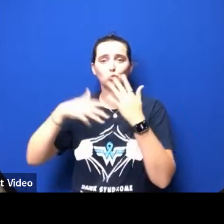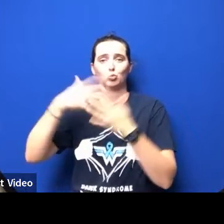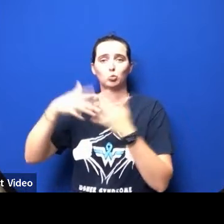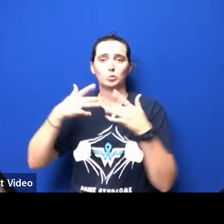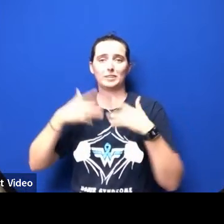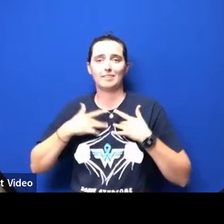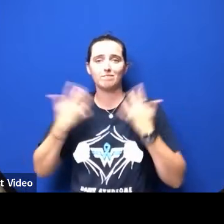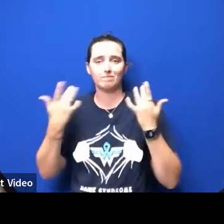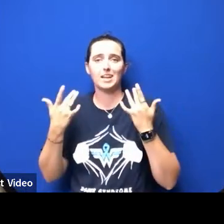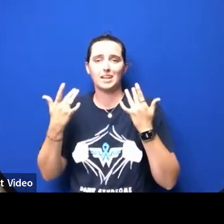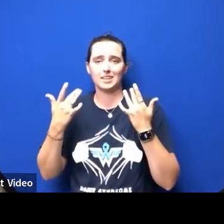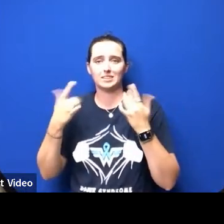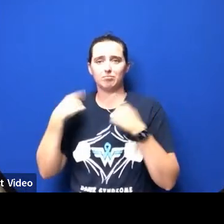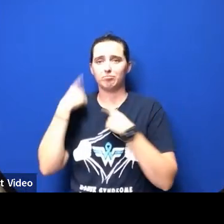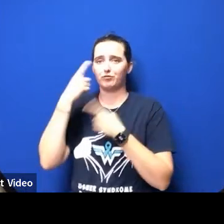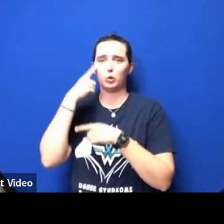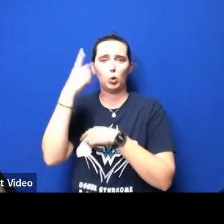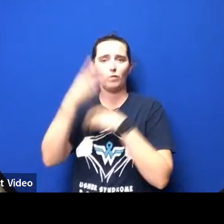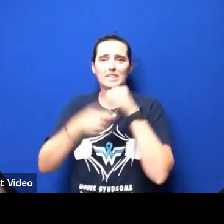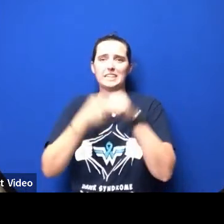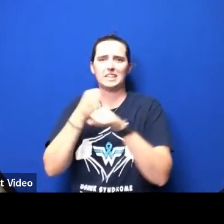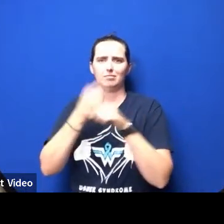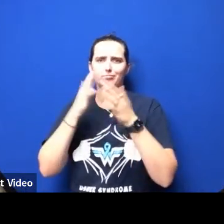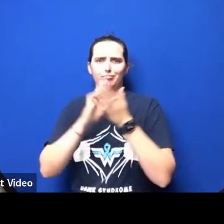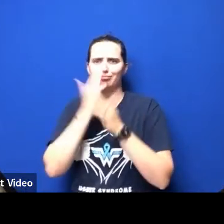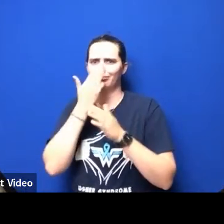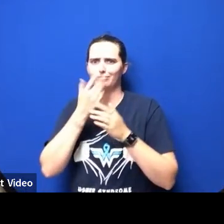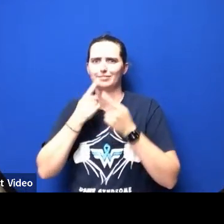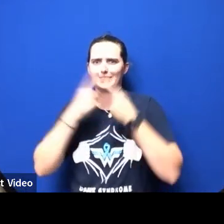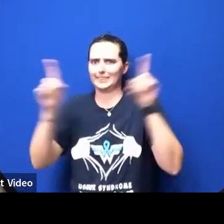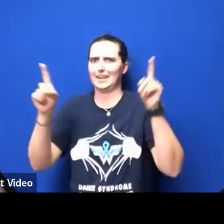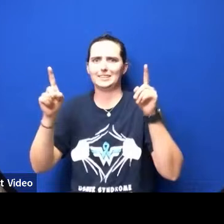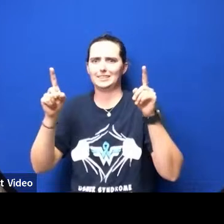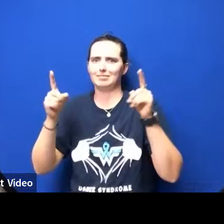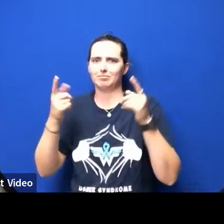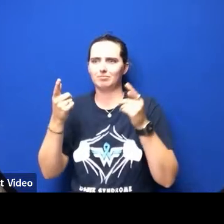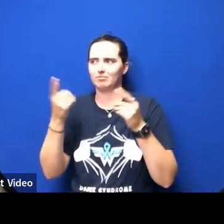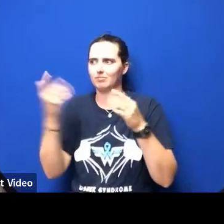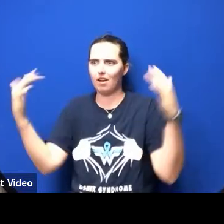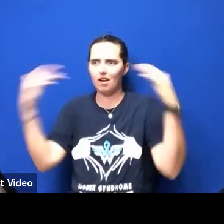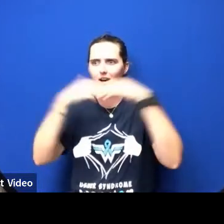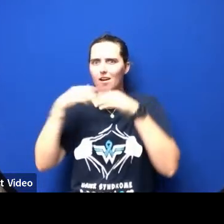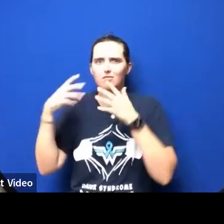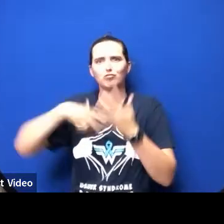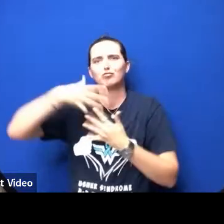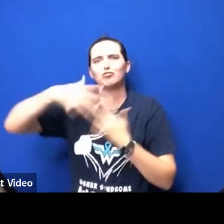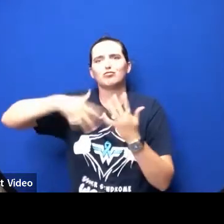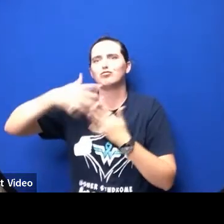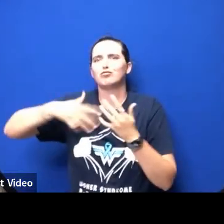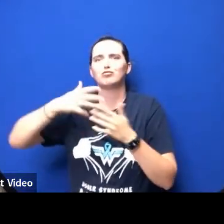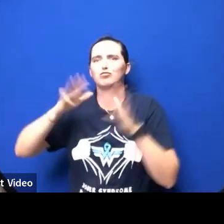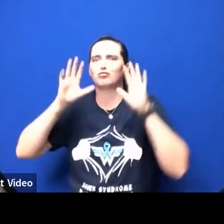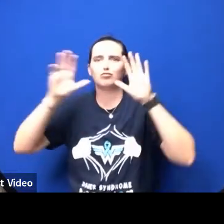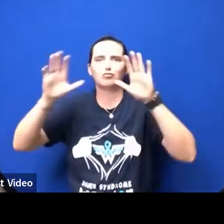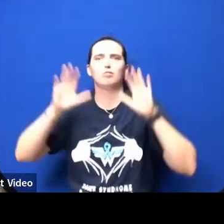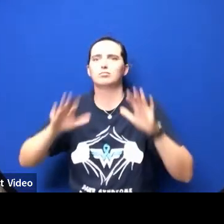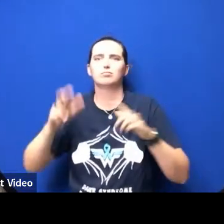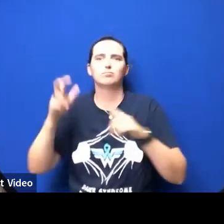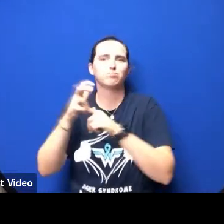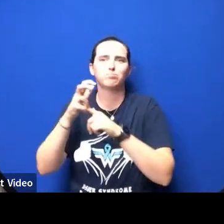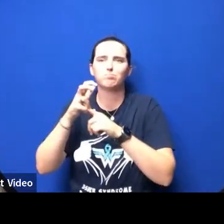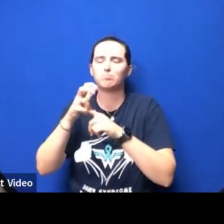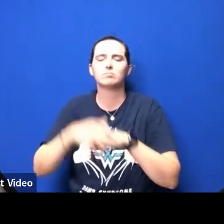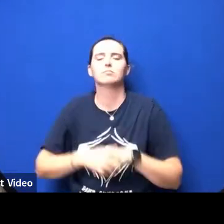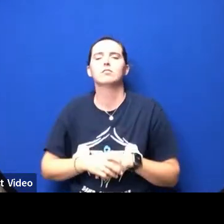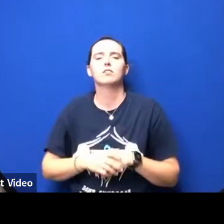after I had some frustrations. So we started a deafblind social event that's been going for a couple of years, and it's been very successful. We get a lot